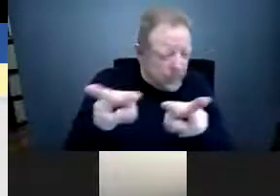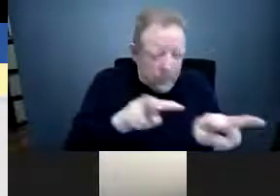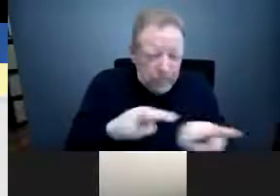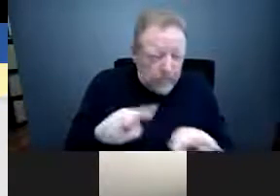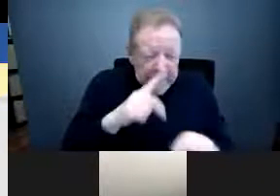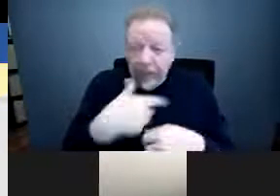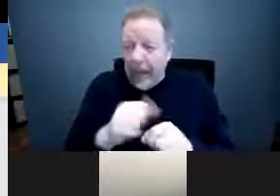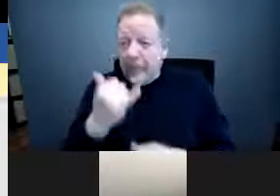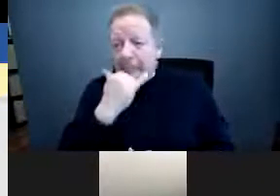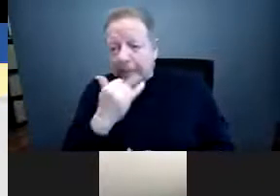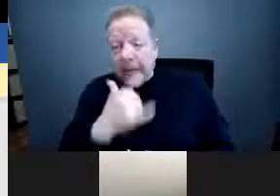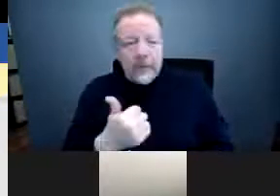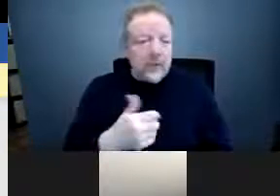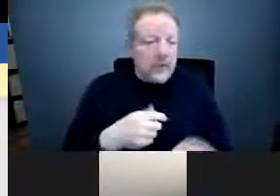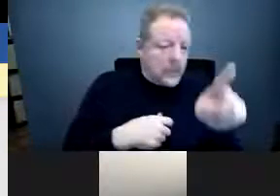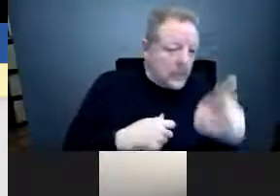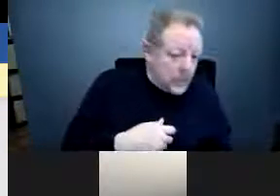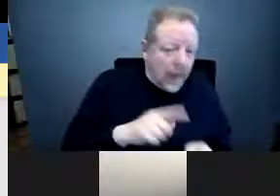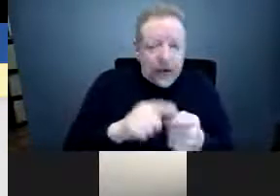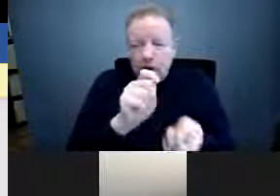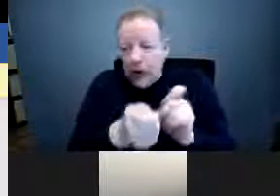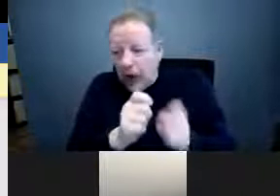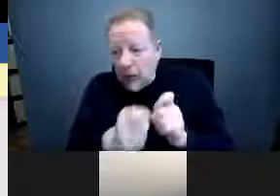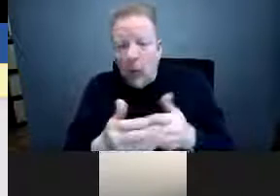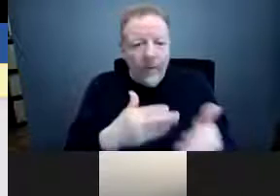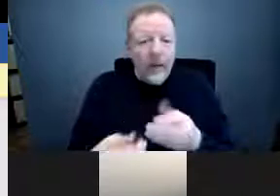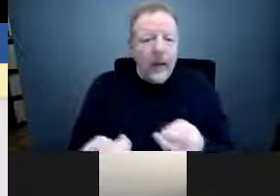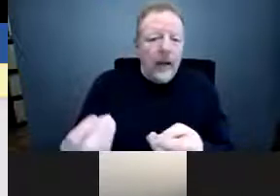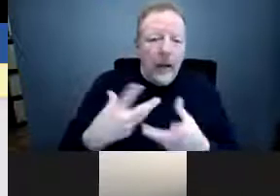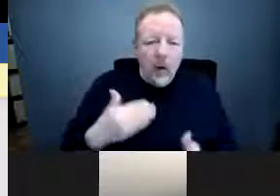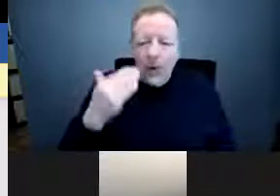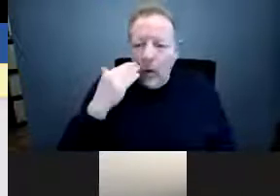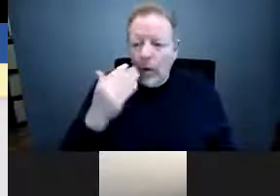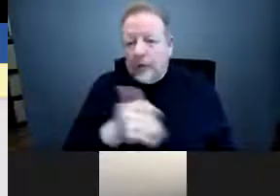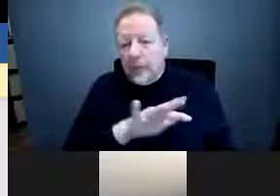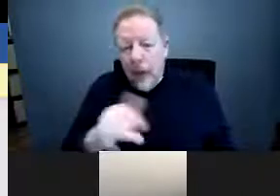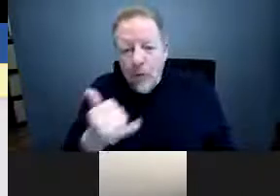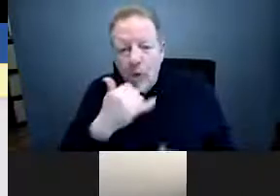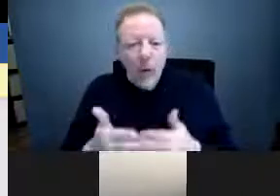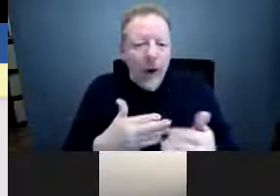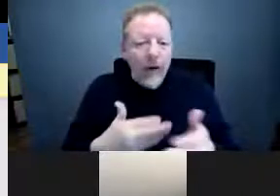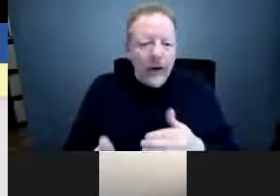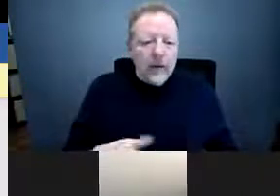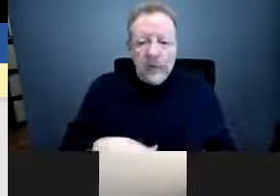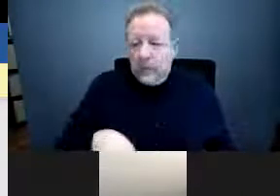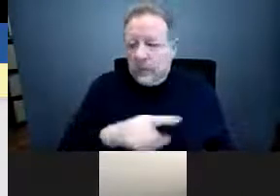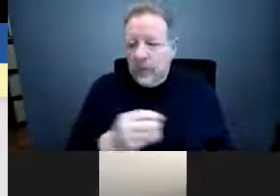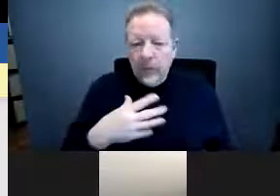anything I may have missed or putting incorrectly, I believe I captured everybody who was at the